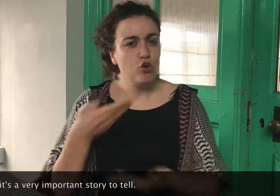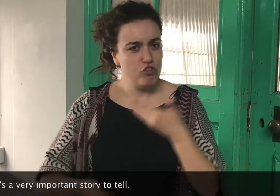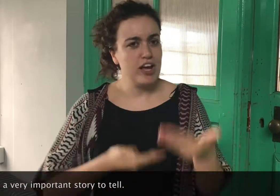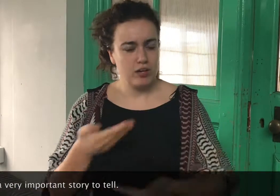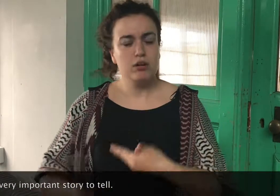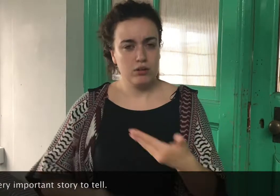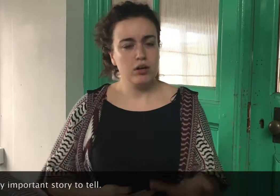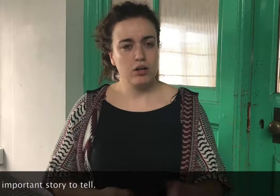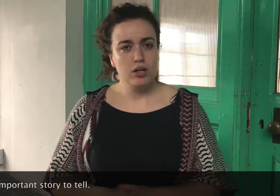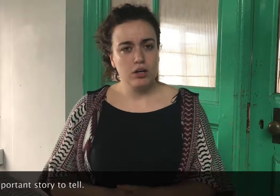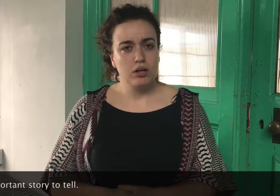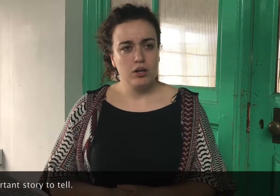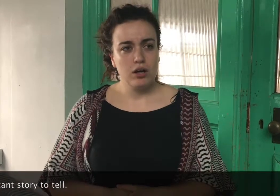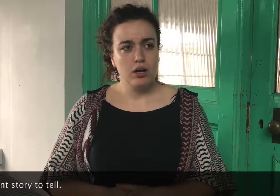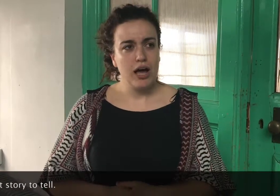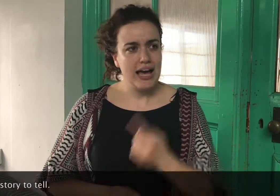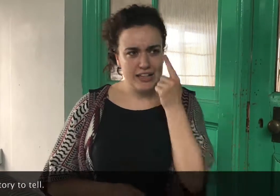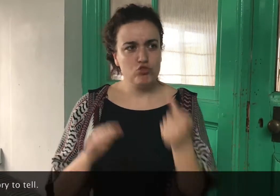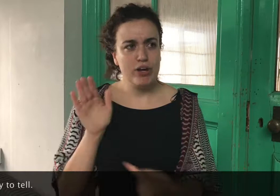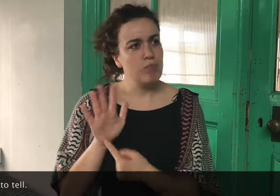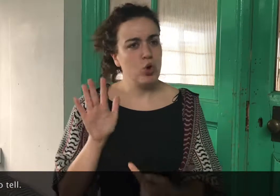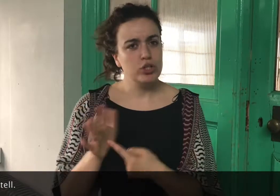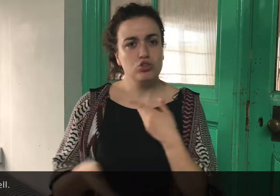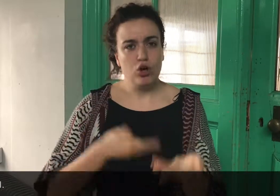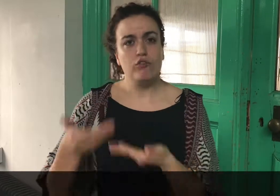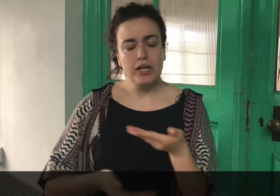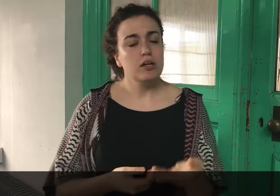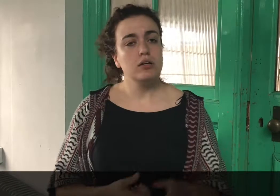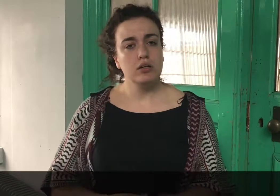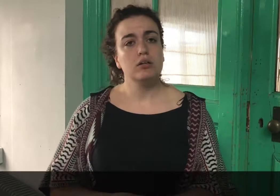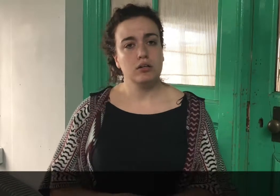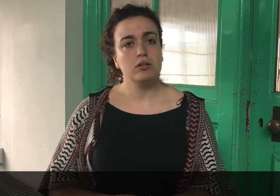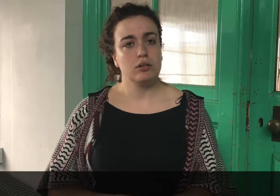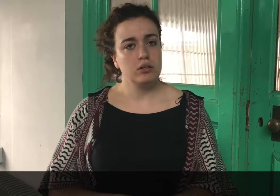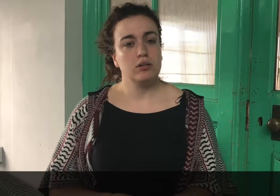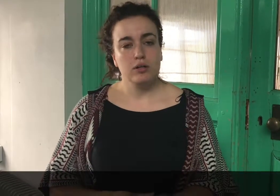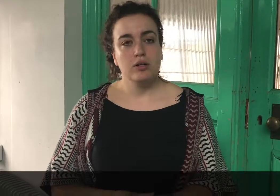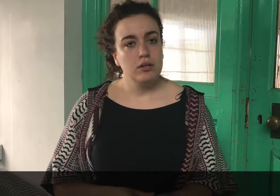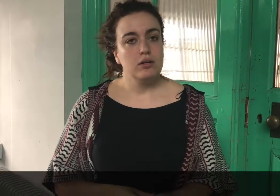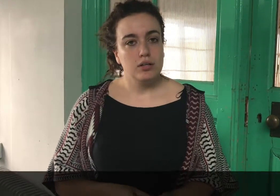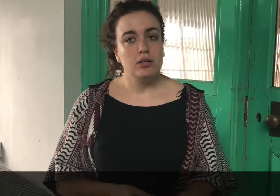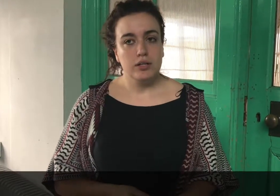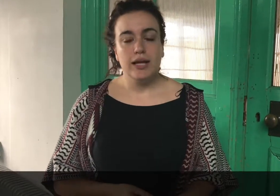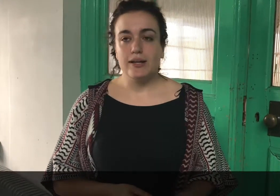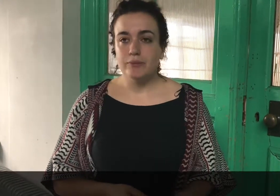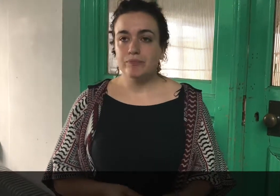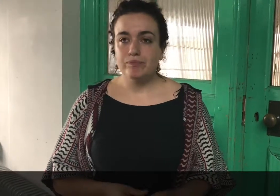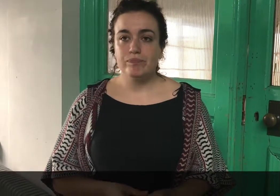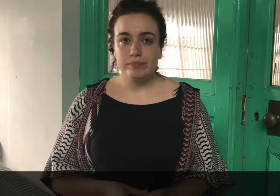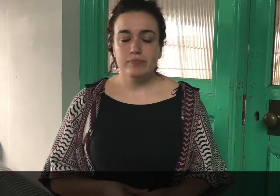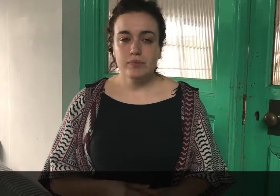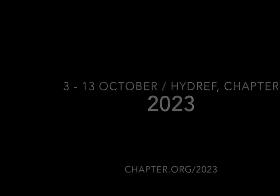It's a very powerful story. And I think it's also a very important story to tell.